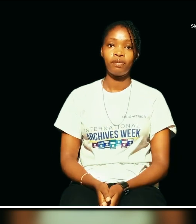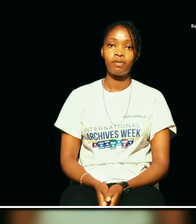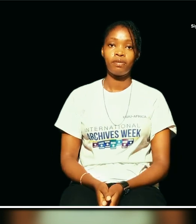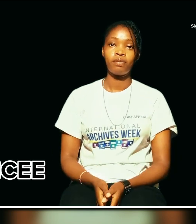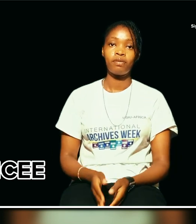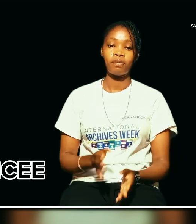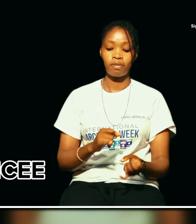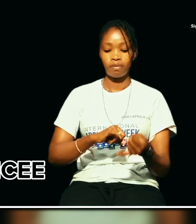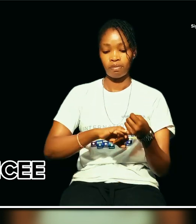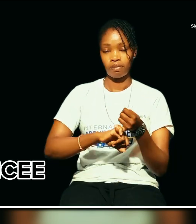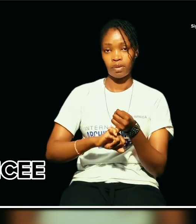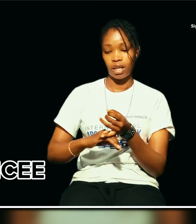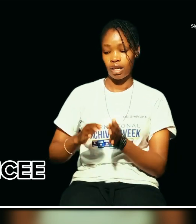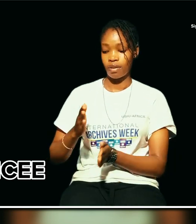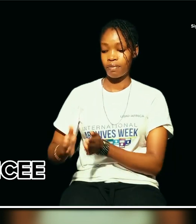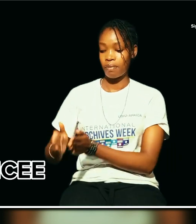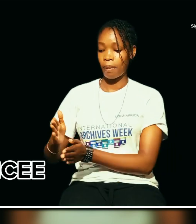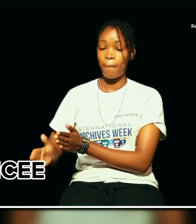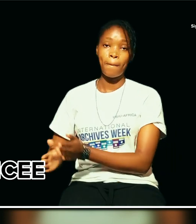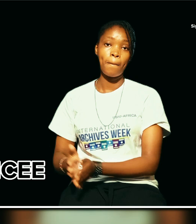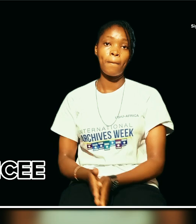fiancé,